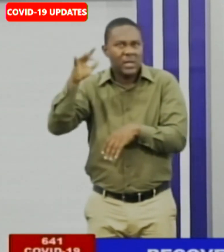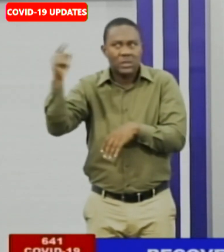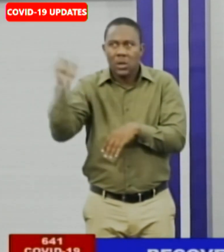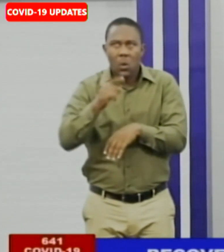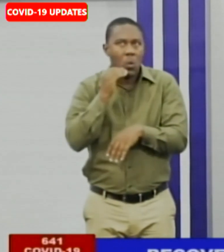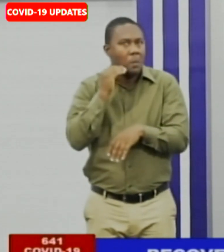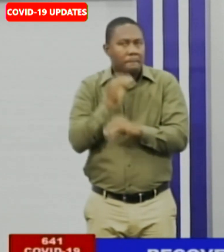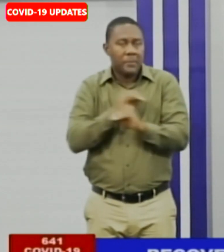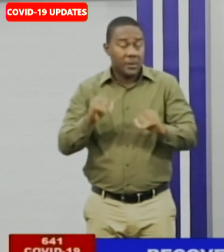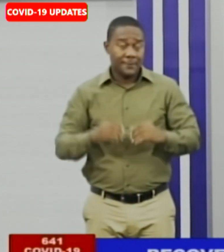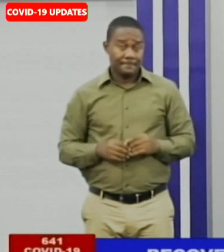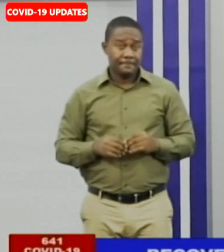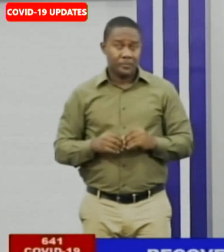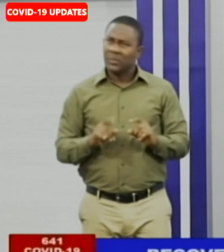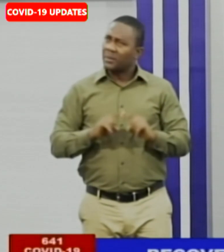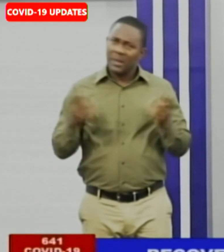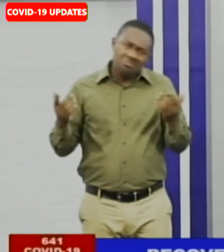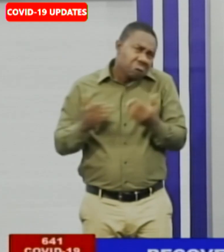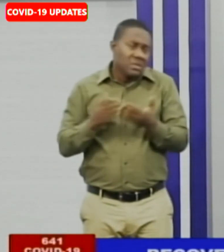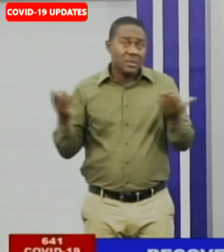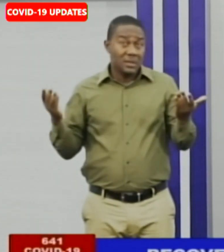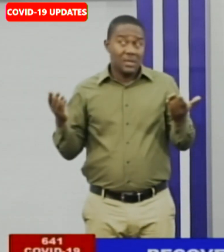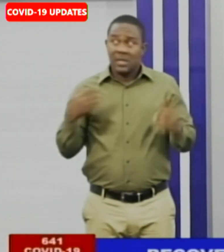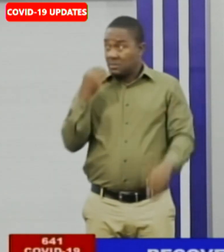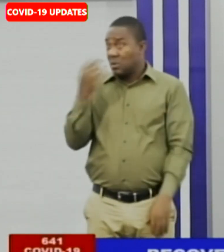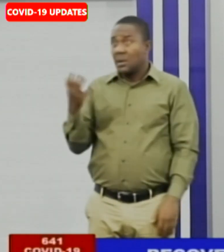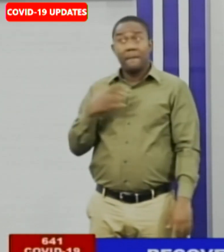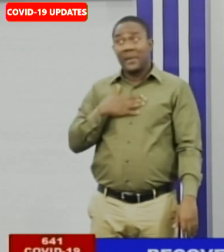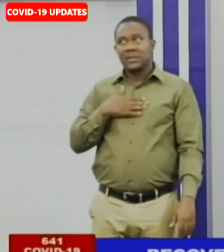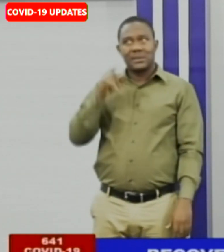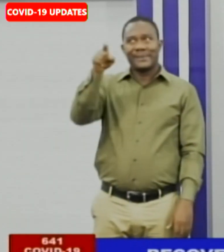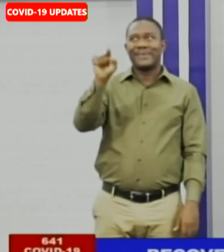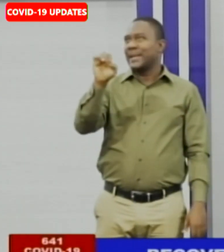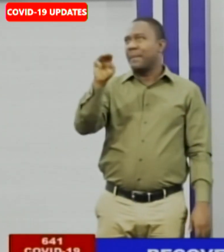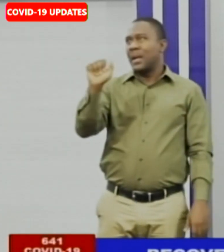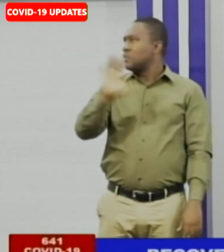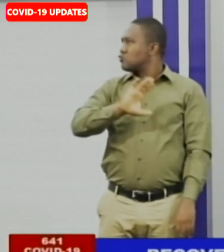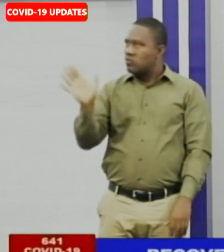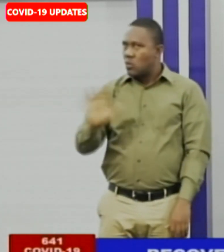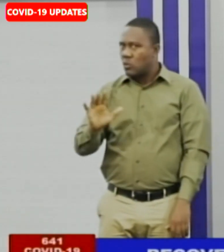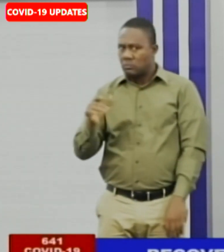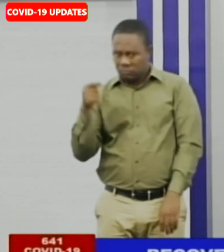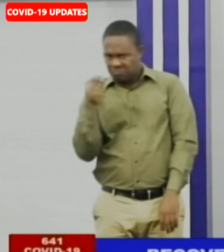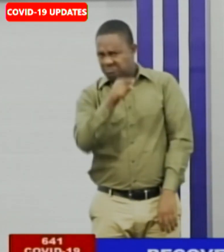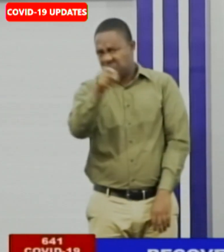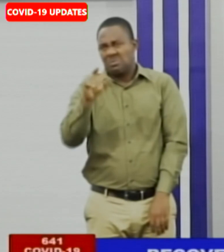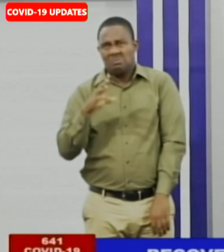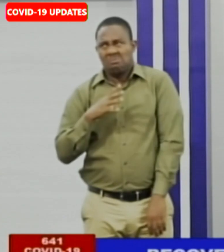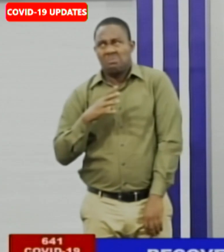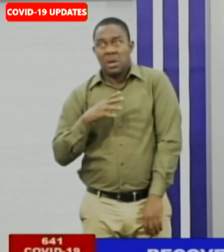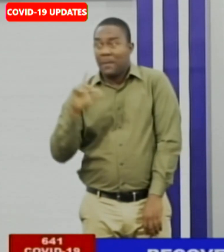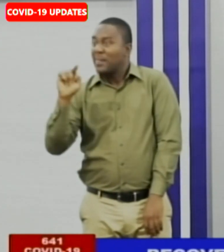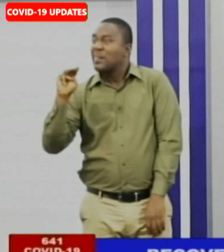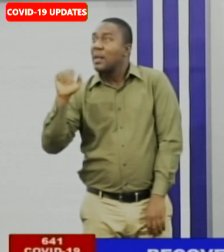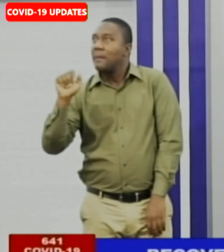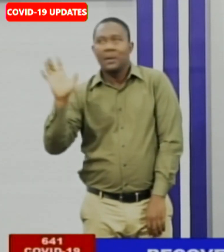good, I left. I told them that they can send me to any place that they want, but don't send me to Tema. I just don't know why I said that. But